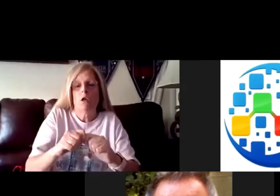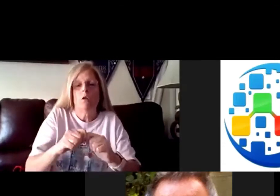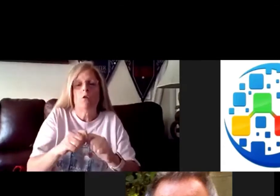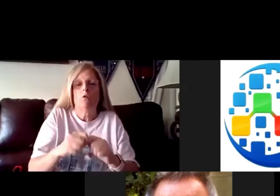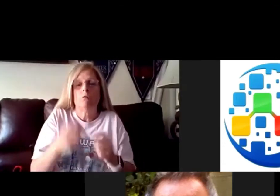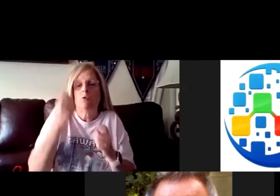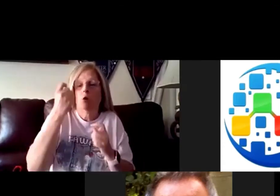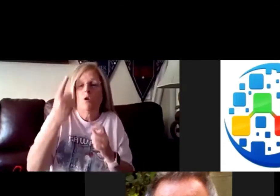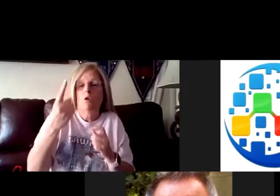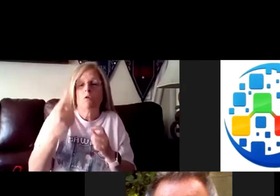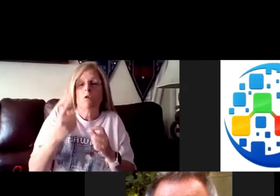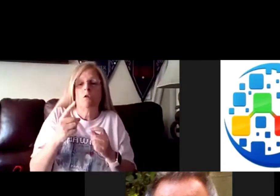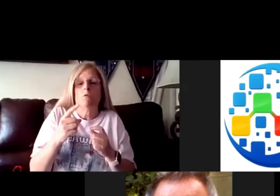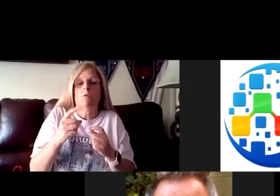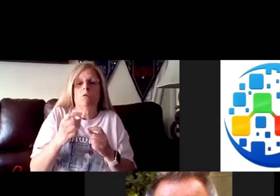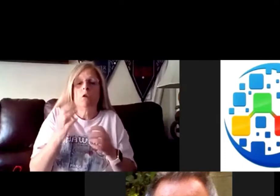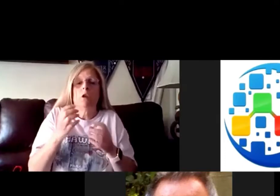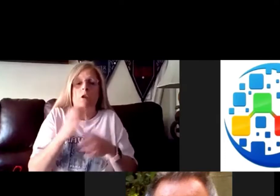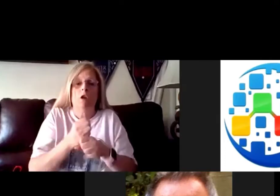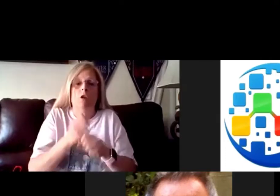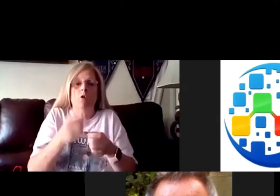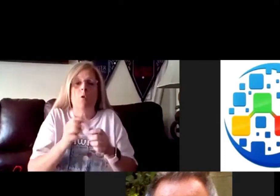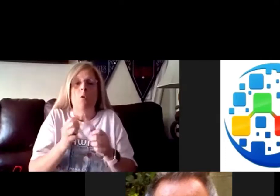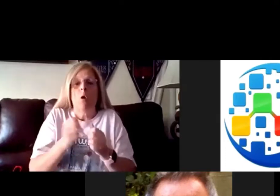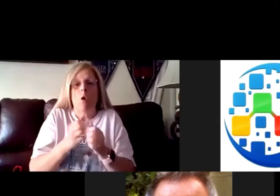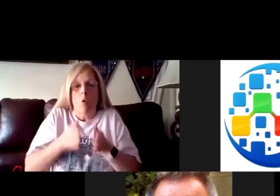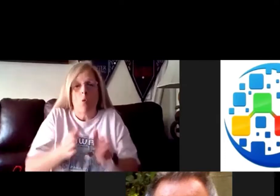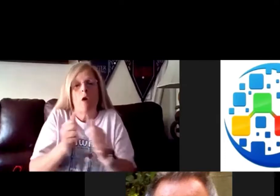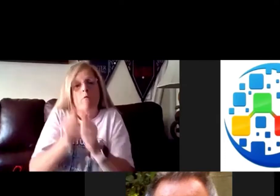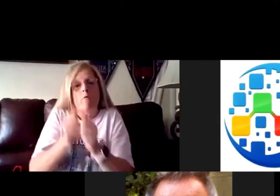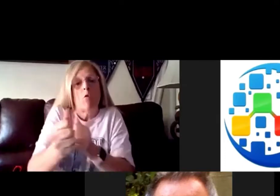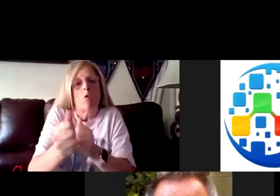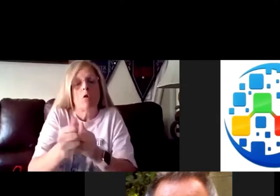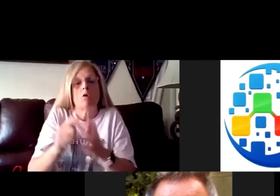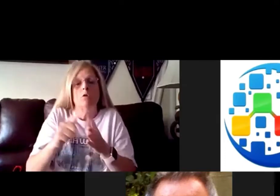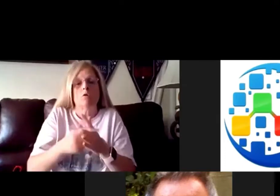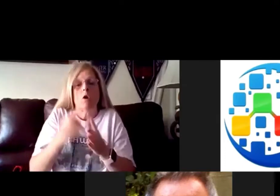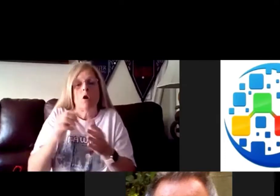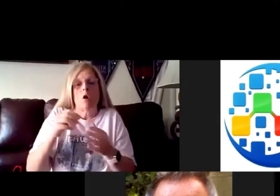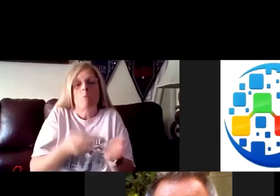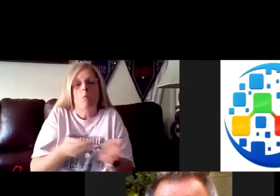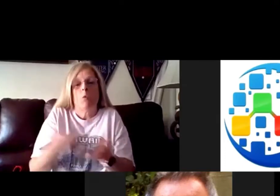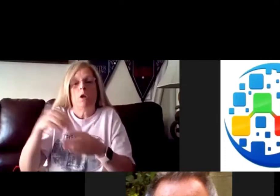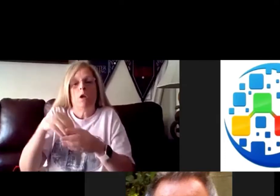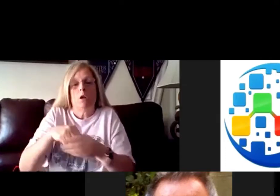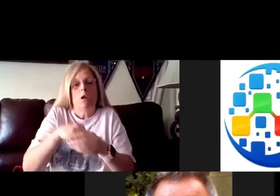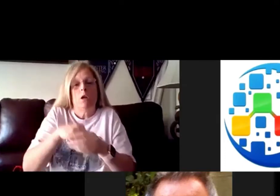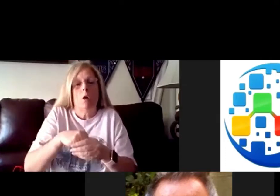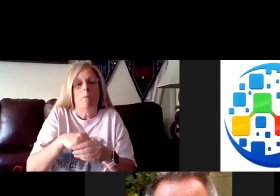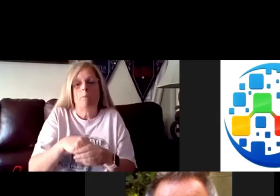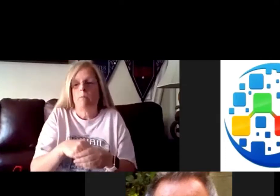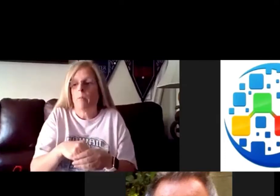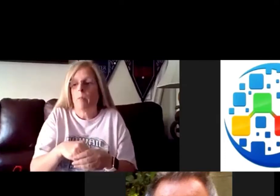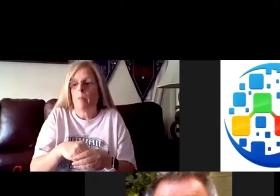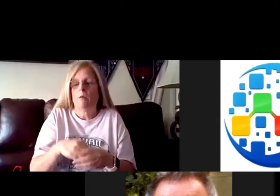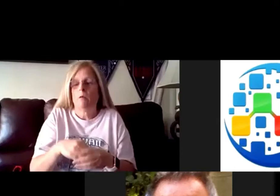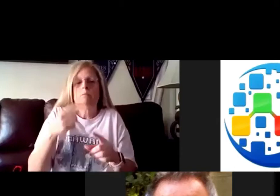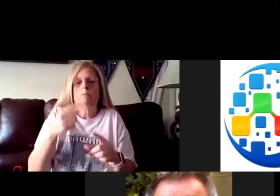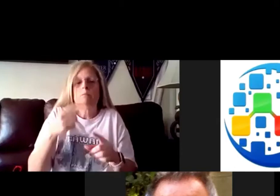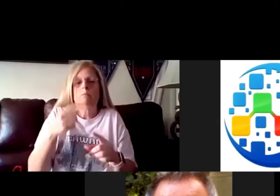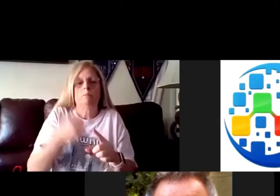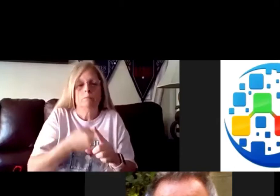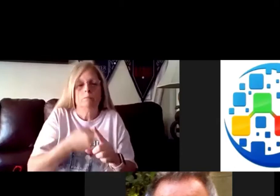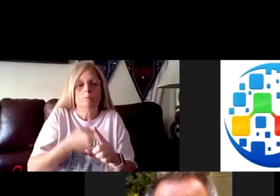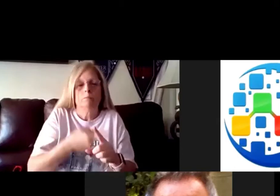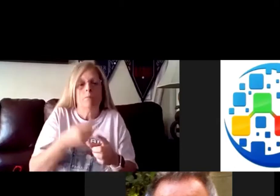understand how it's going to give you a way forward to actually start bringing in income, but not just income, residual income. And that's